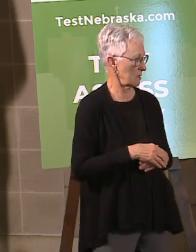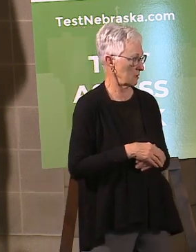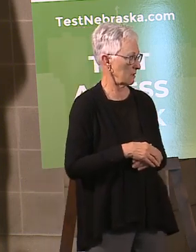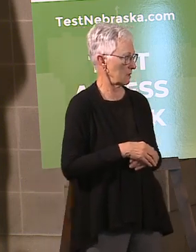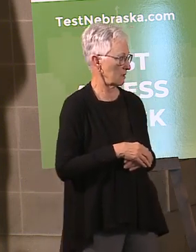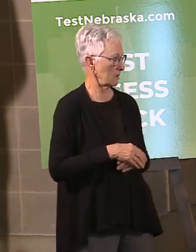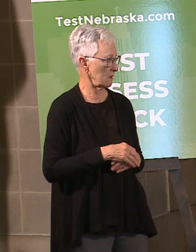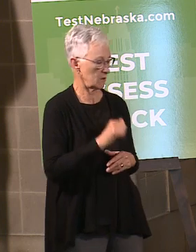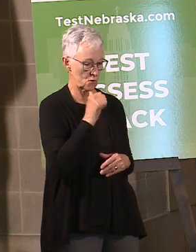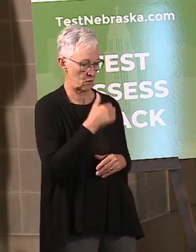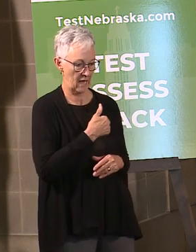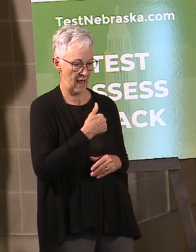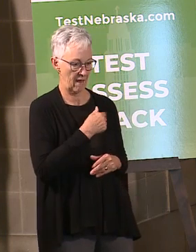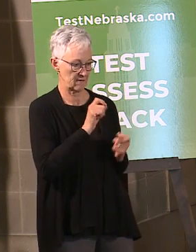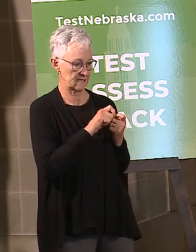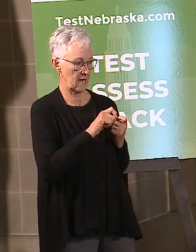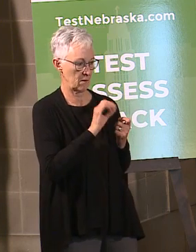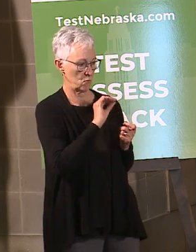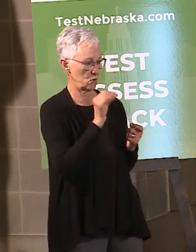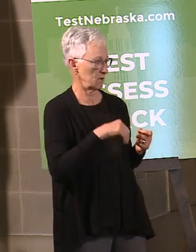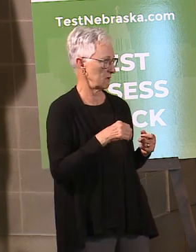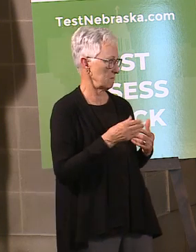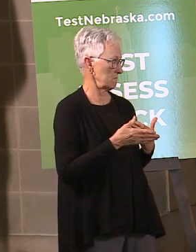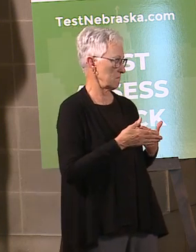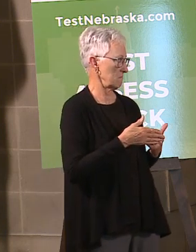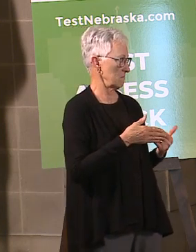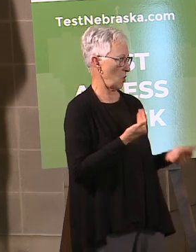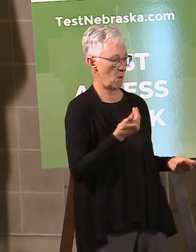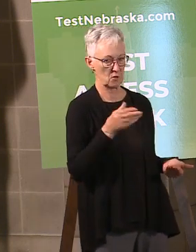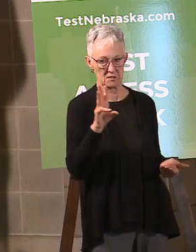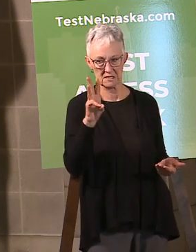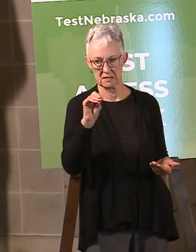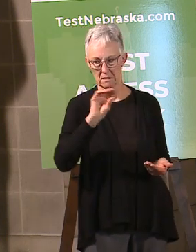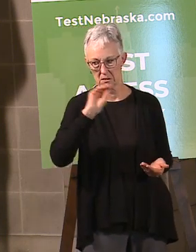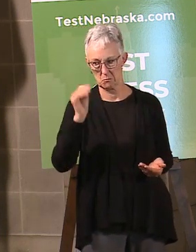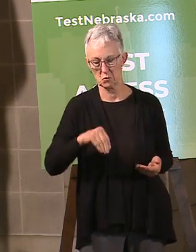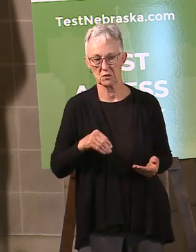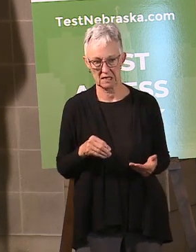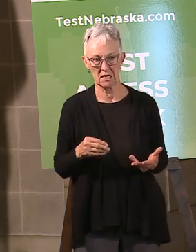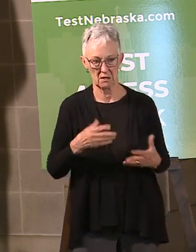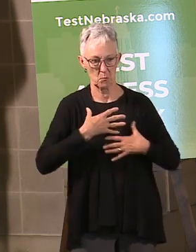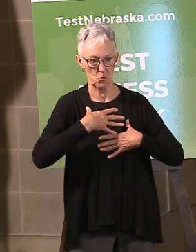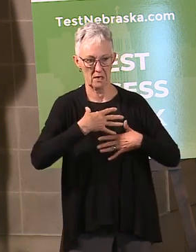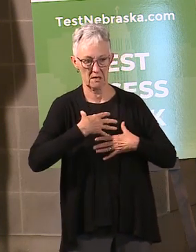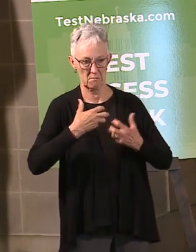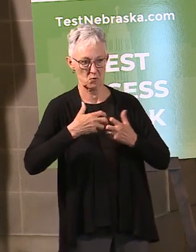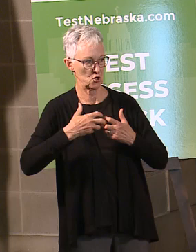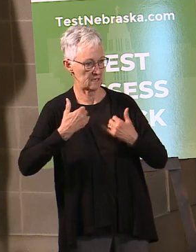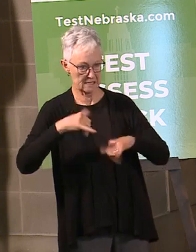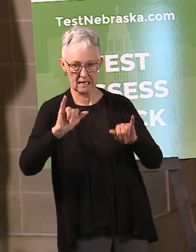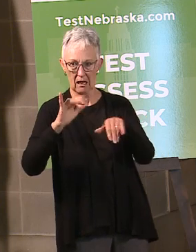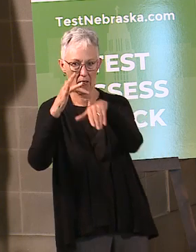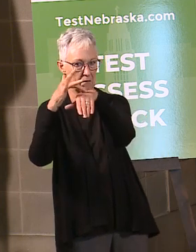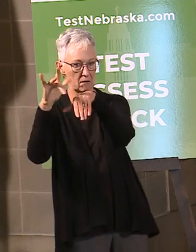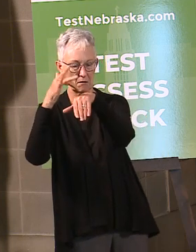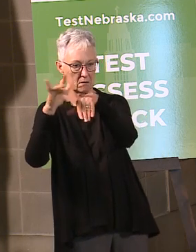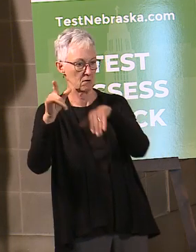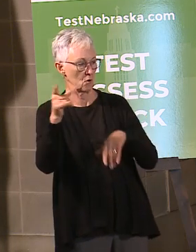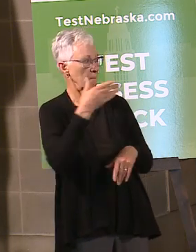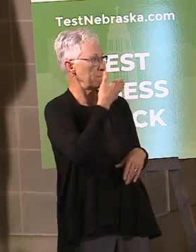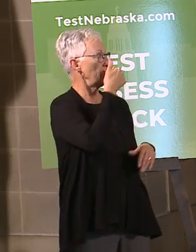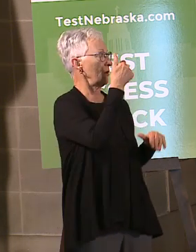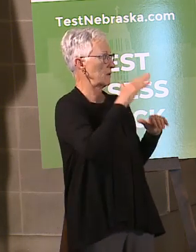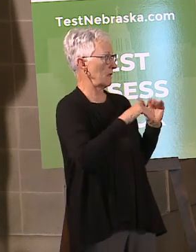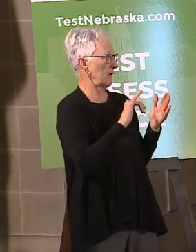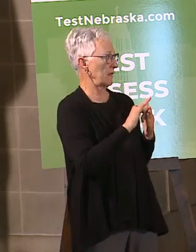I don't have that number down, but it looks like close to maybe 60% of their ventilators available. Even better than